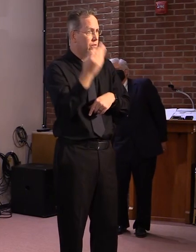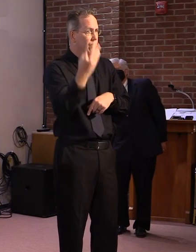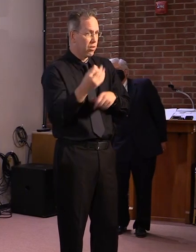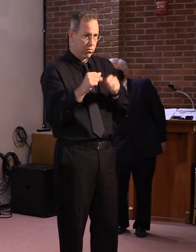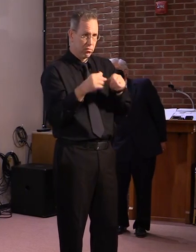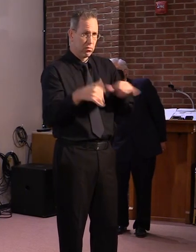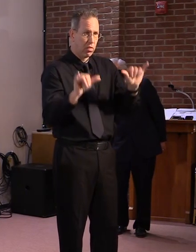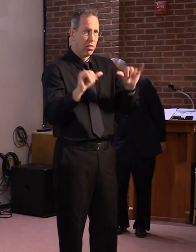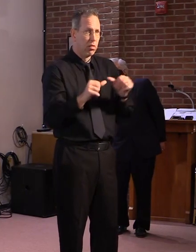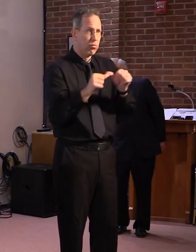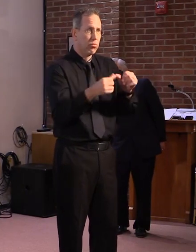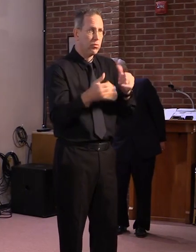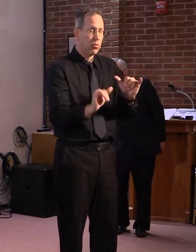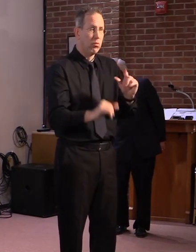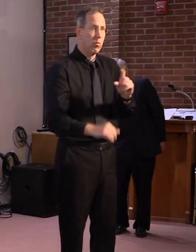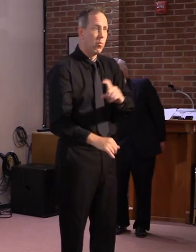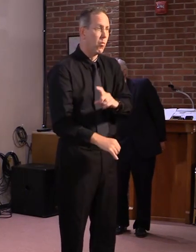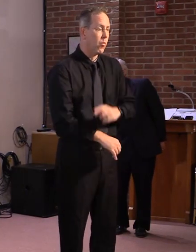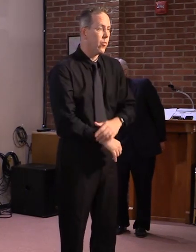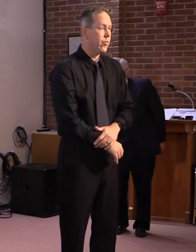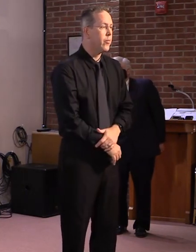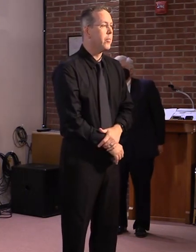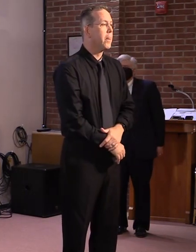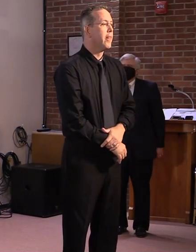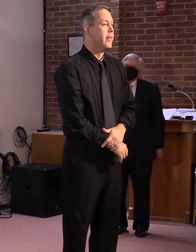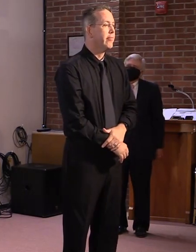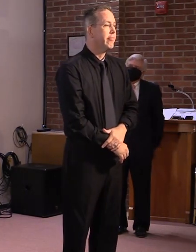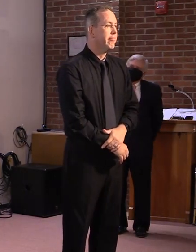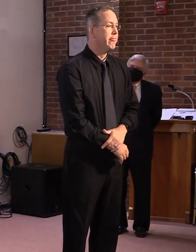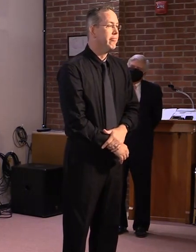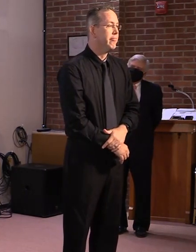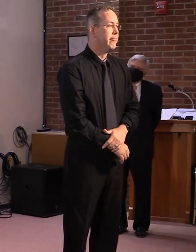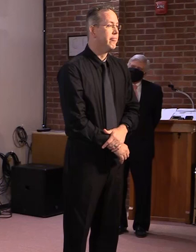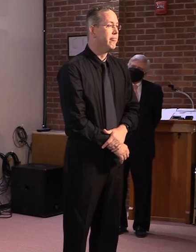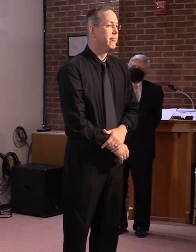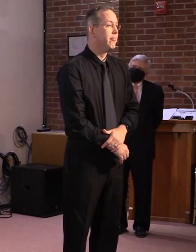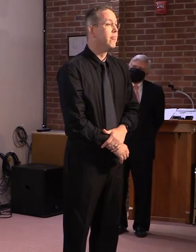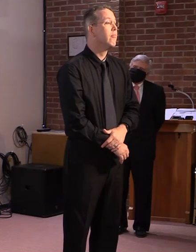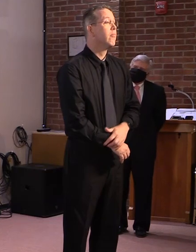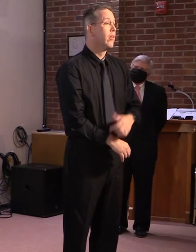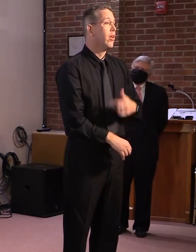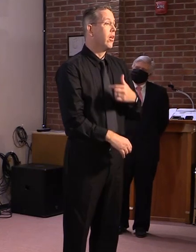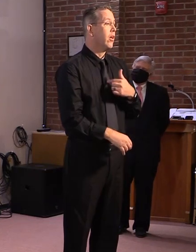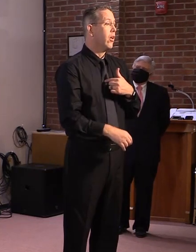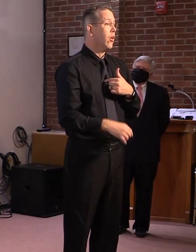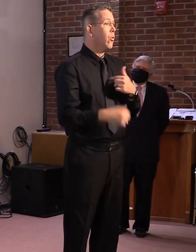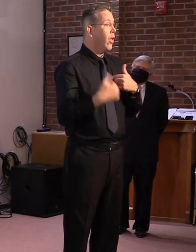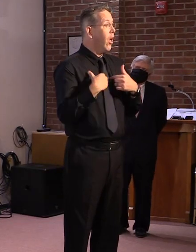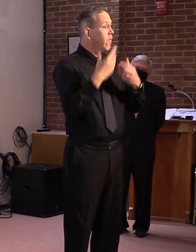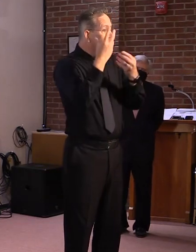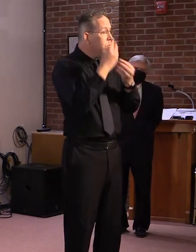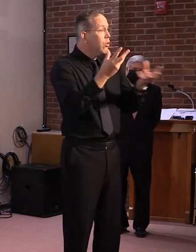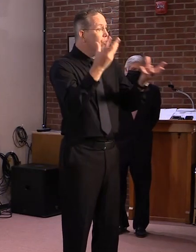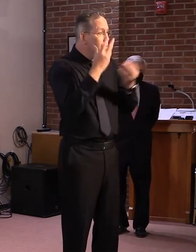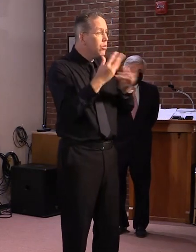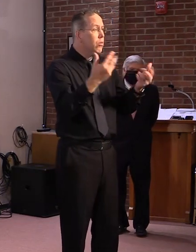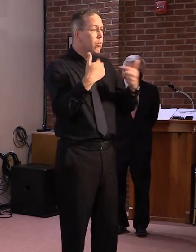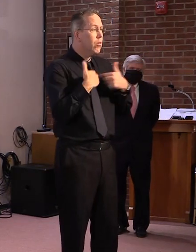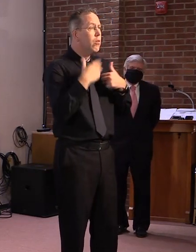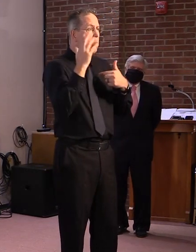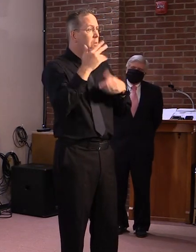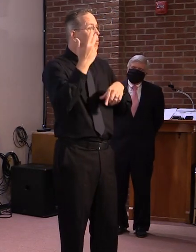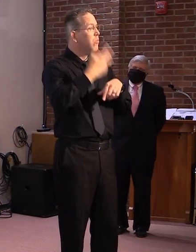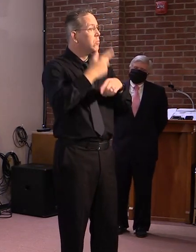As long as we have information to give, and we'll leave it up to a lot of you. As long as you want us to